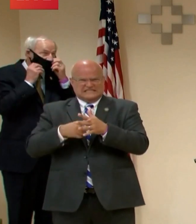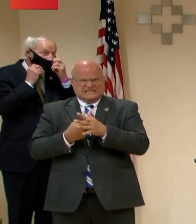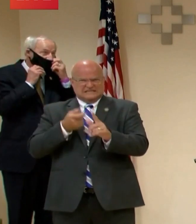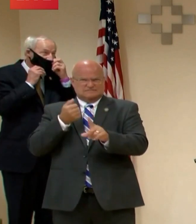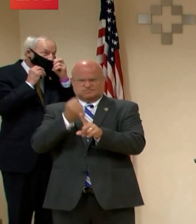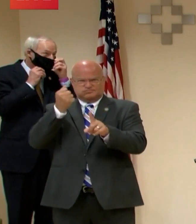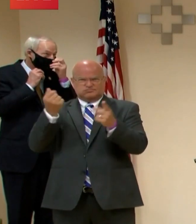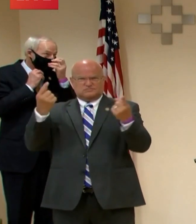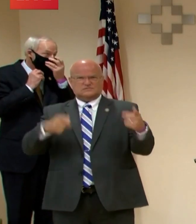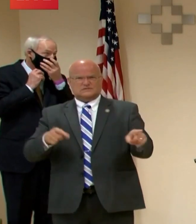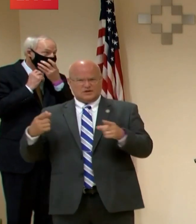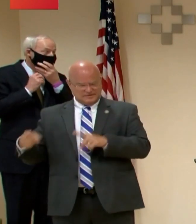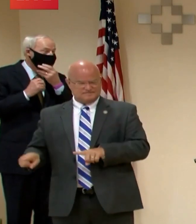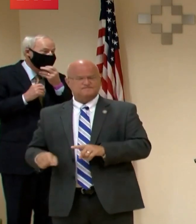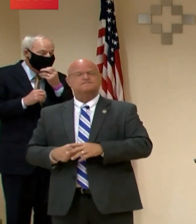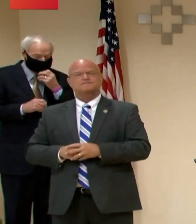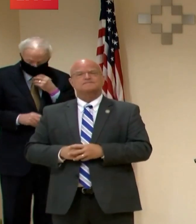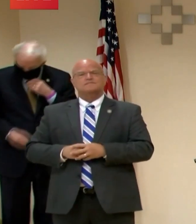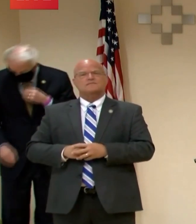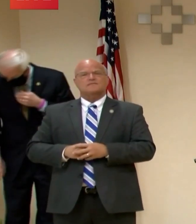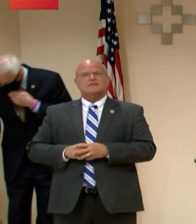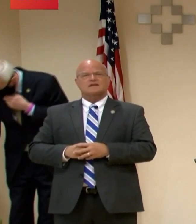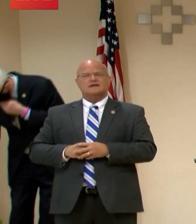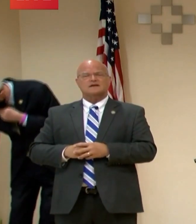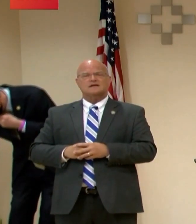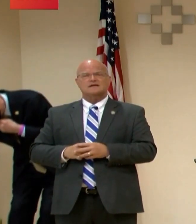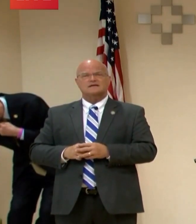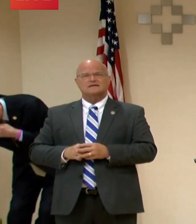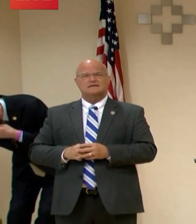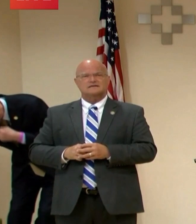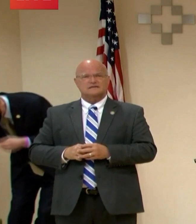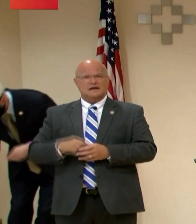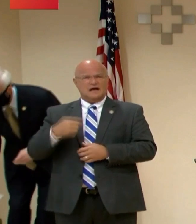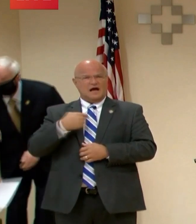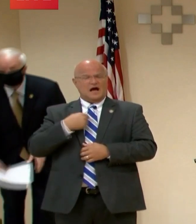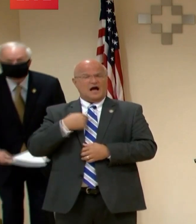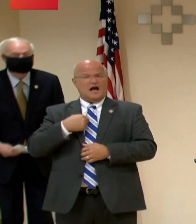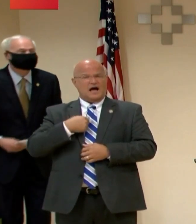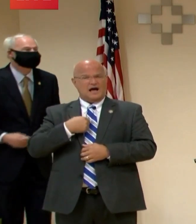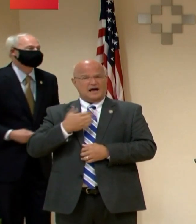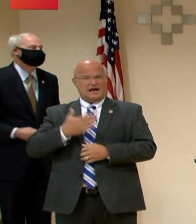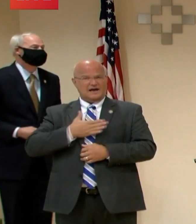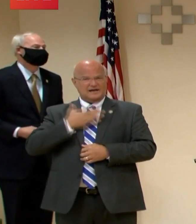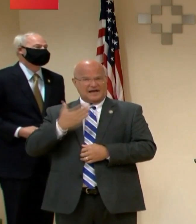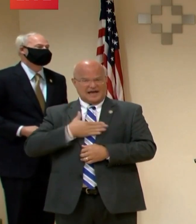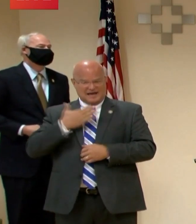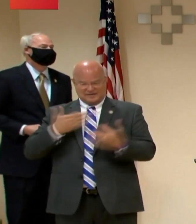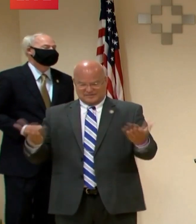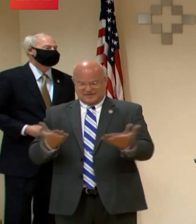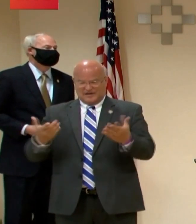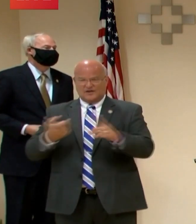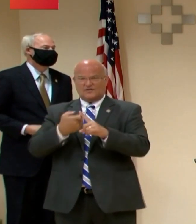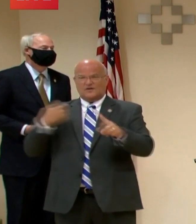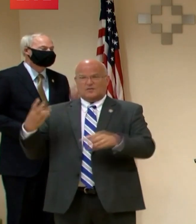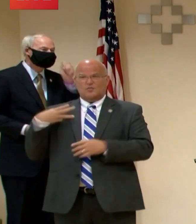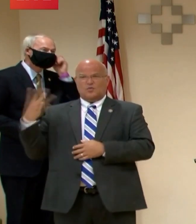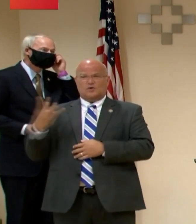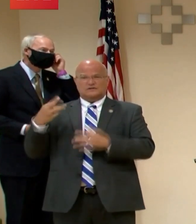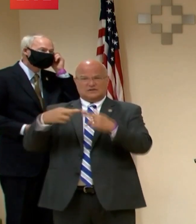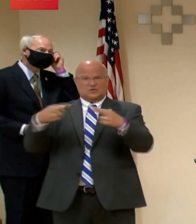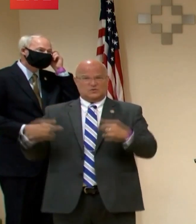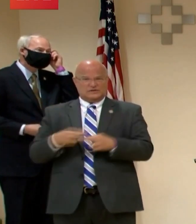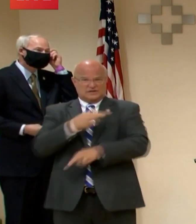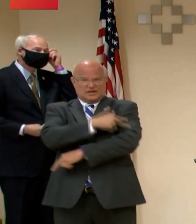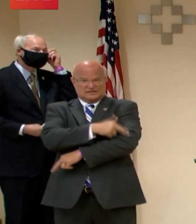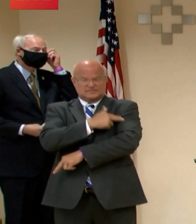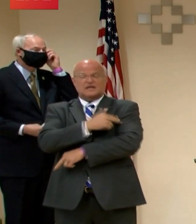this pandemic began. I am very pleased to be here on behalf of Washington Regional,